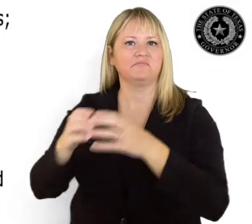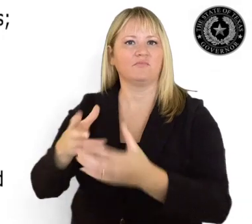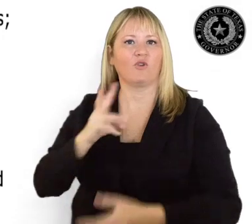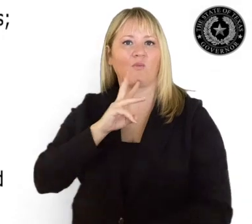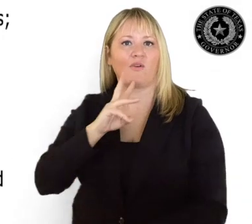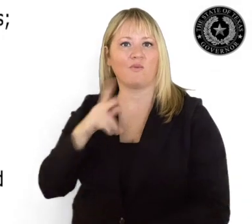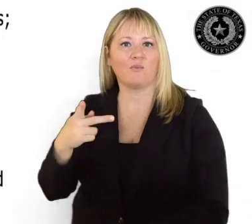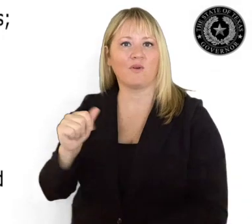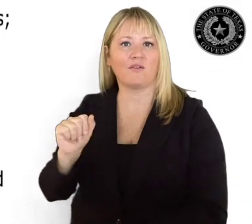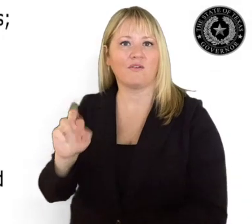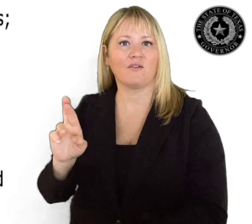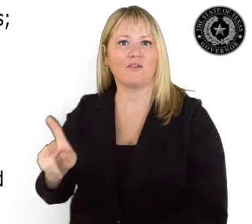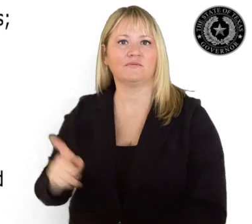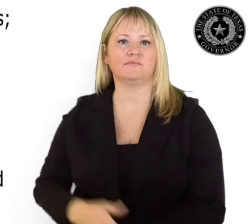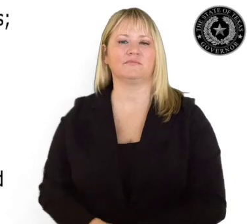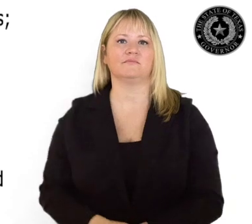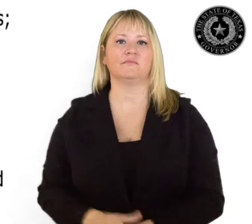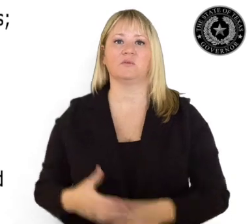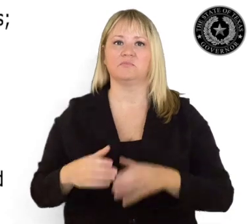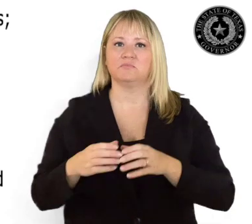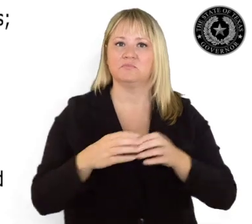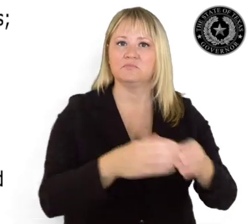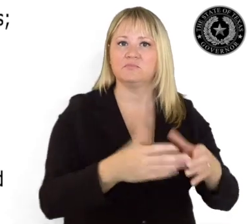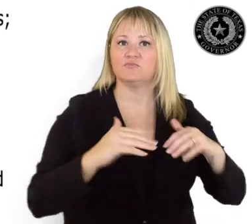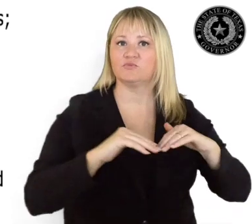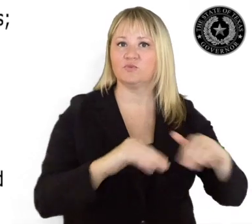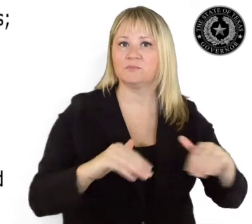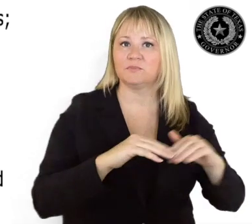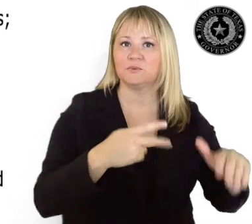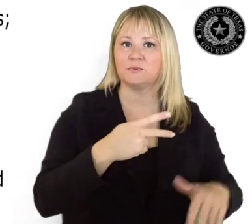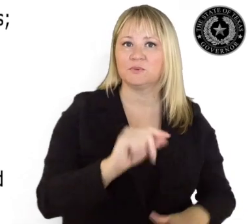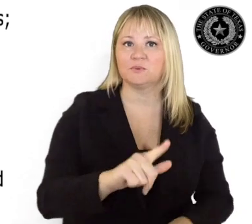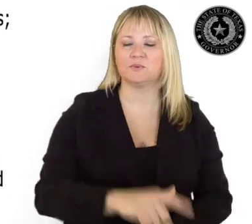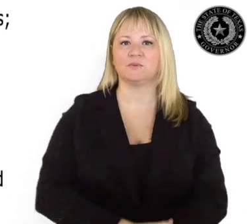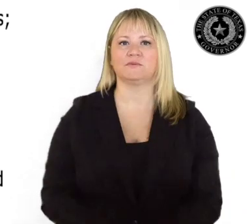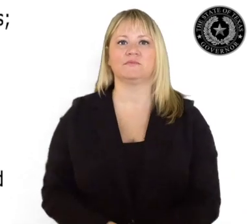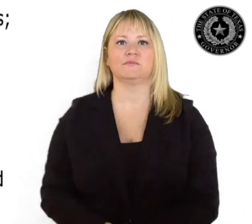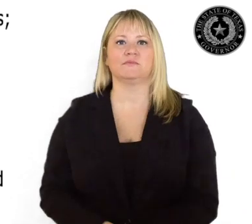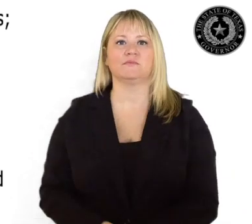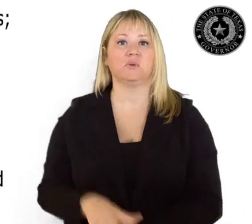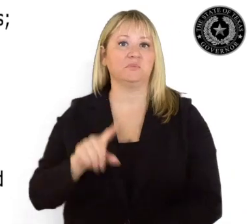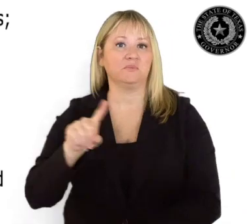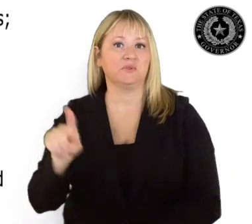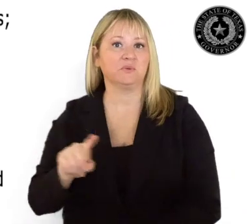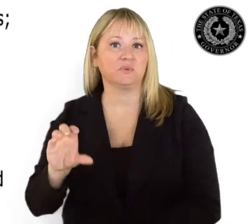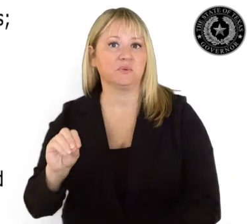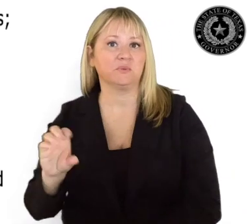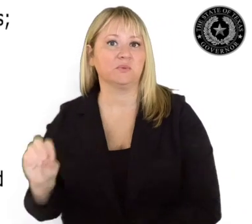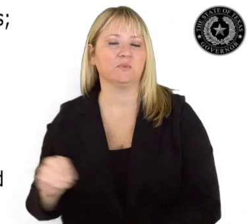E. Zoos, aquariums, natural caverns, and similar facilities.